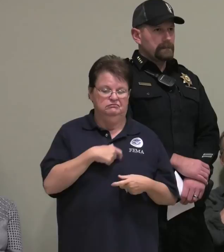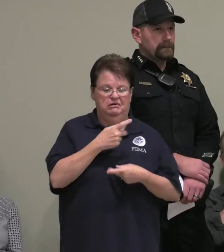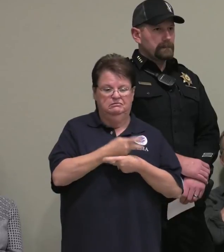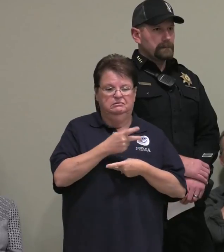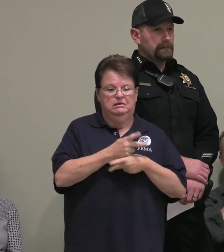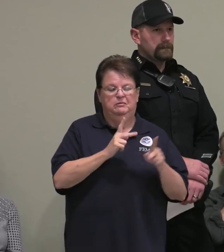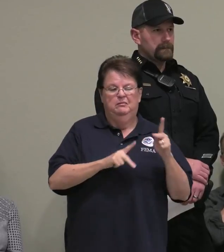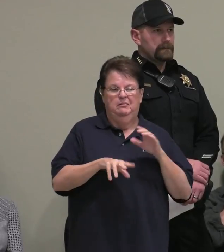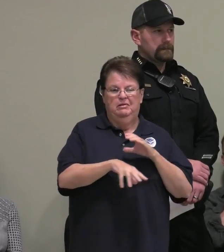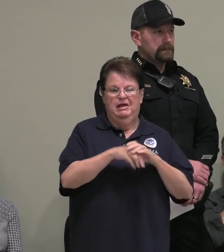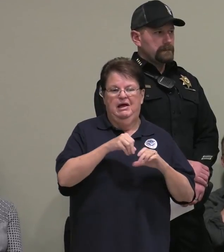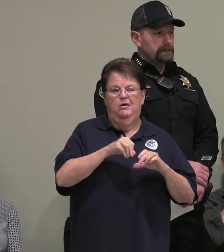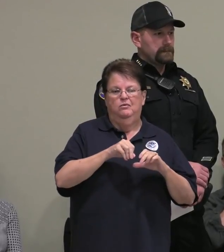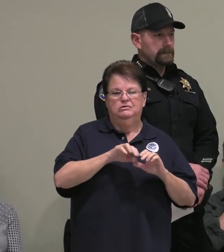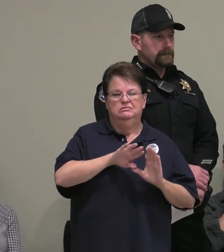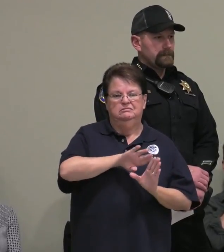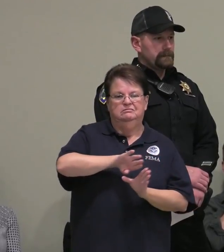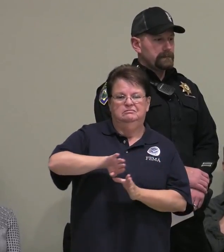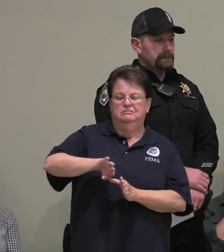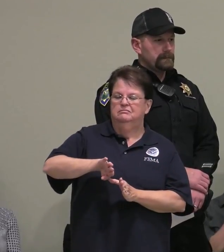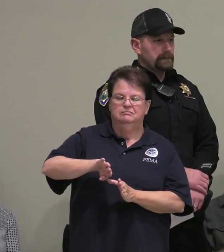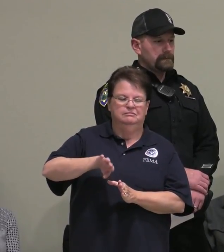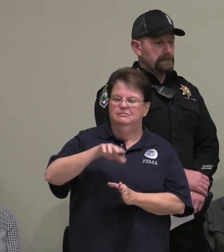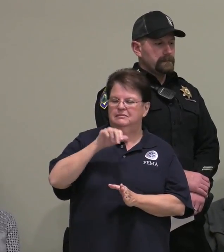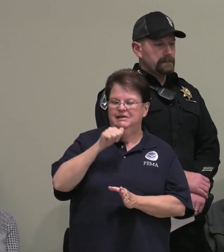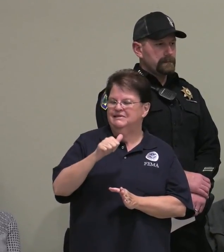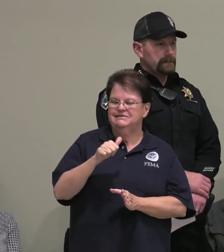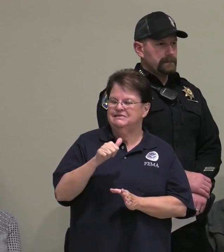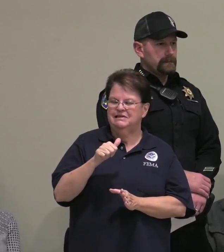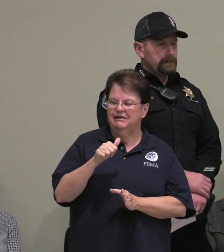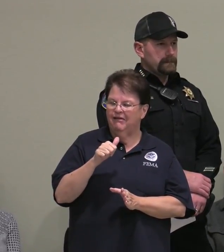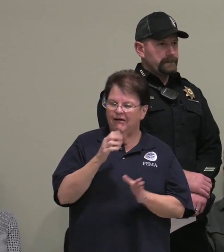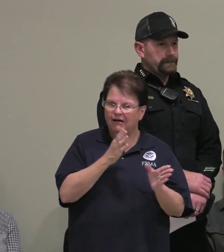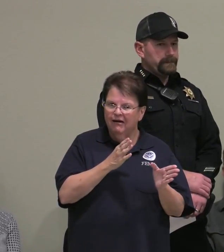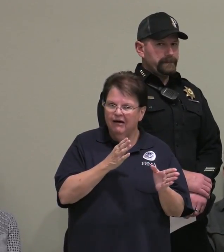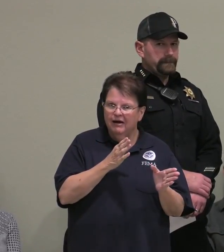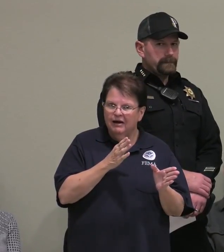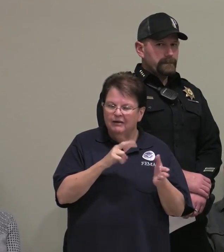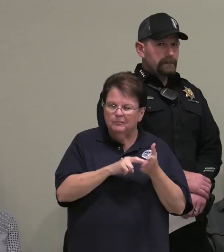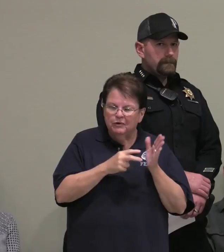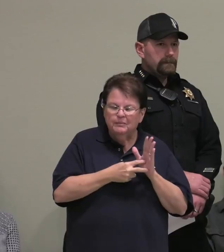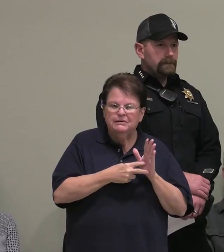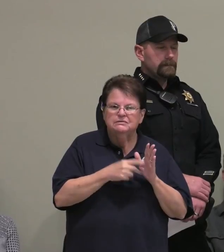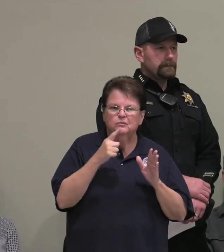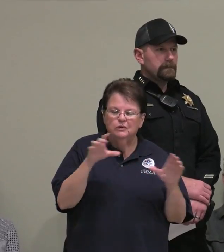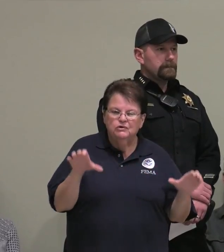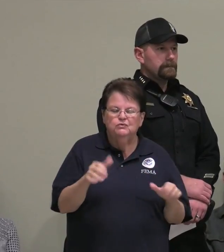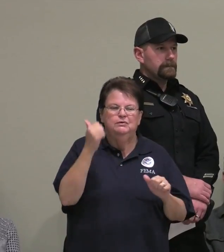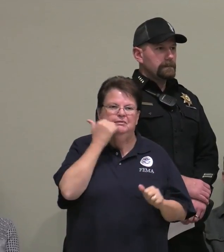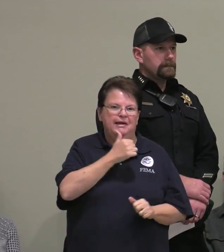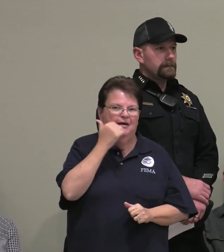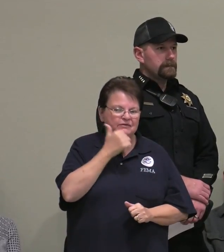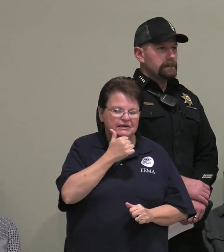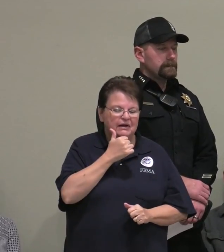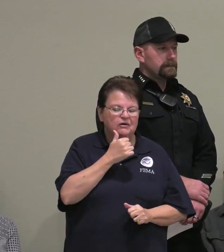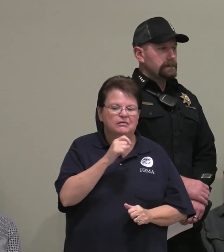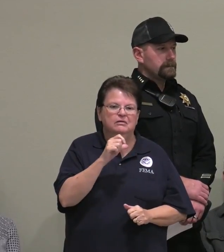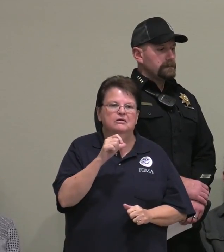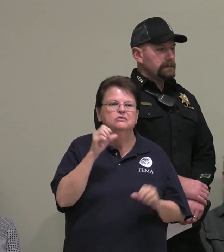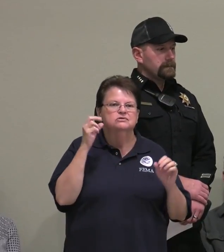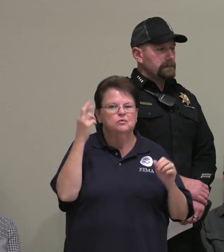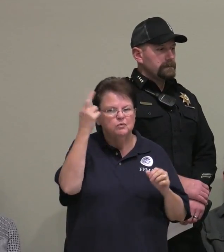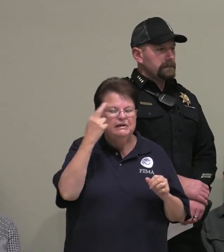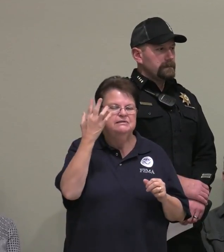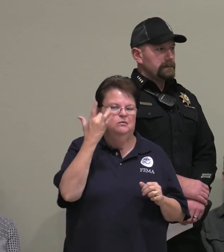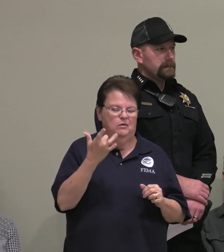people out of this area is not arbitrary. It's not capricious. Every single day, we work very, very hard to push